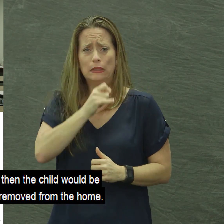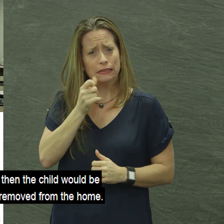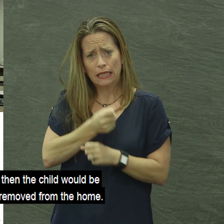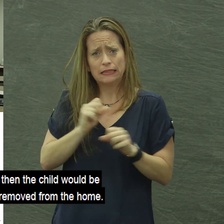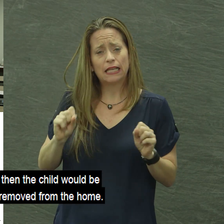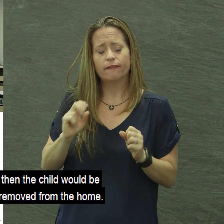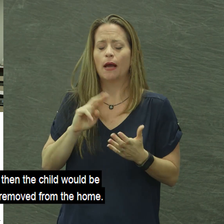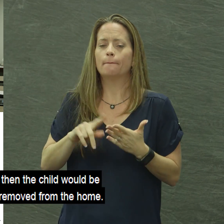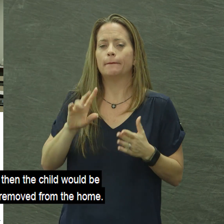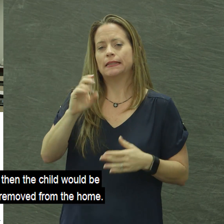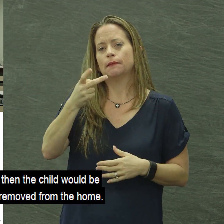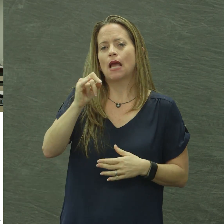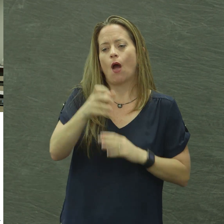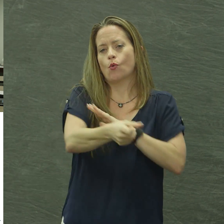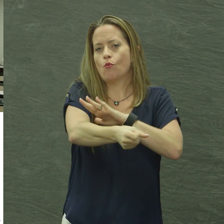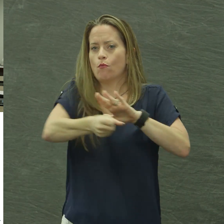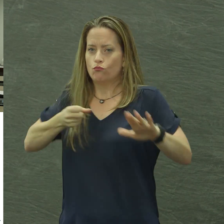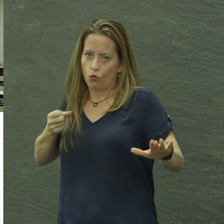home.